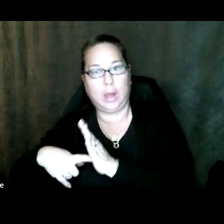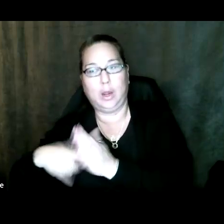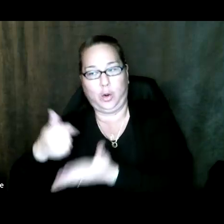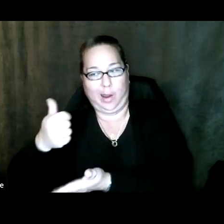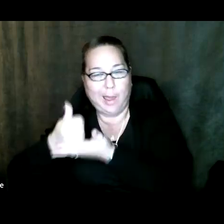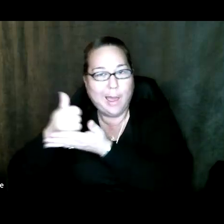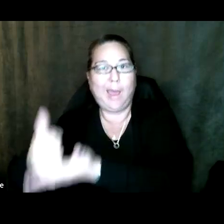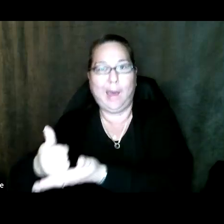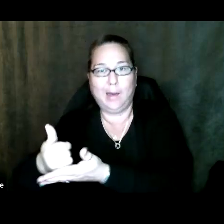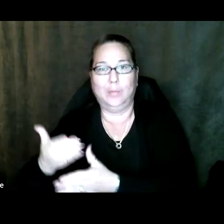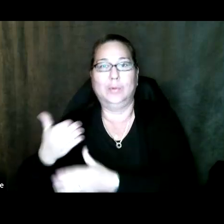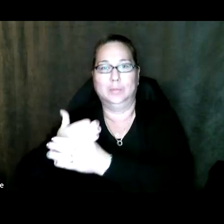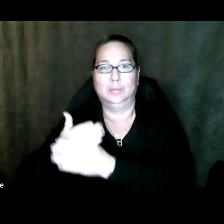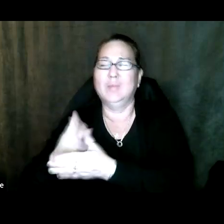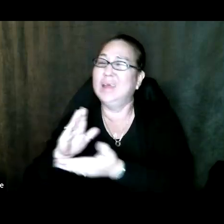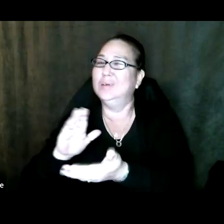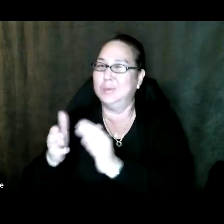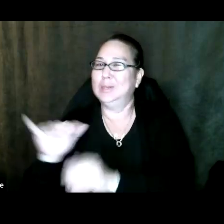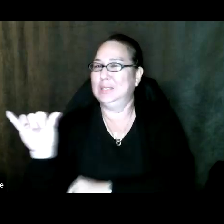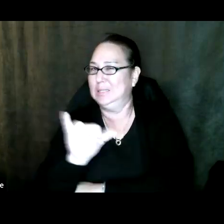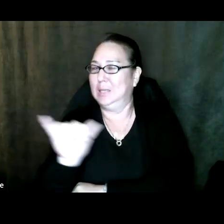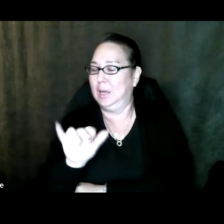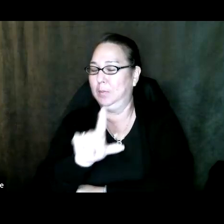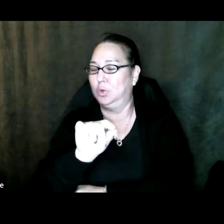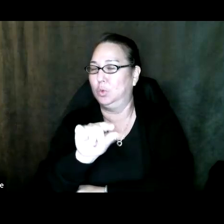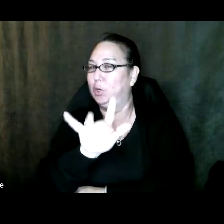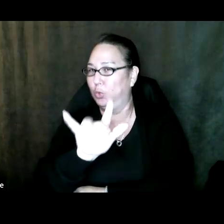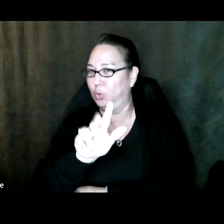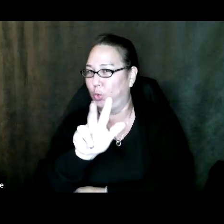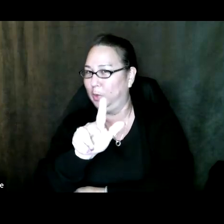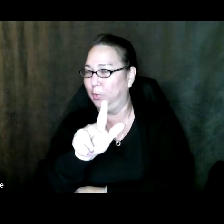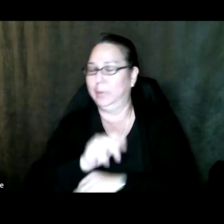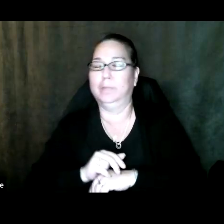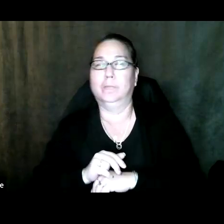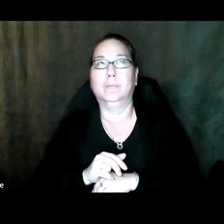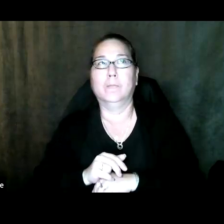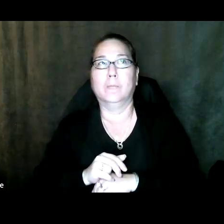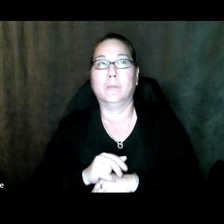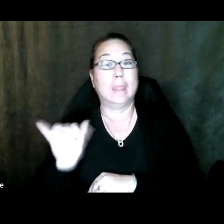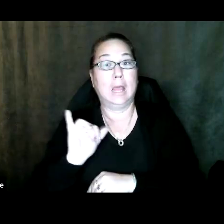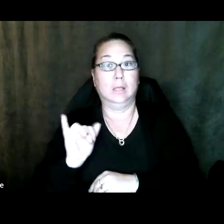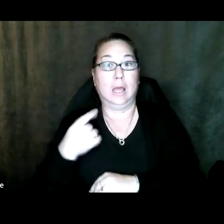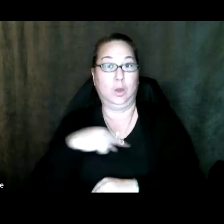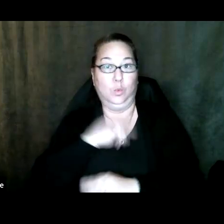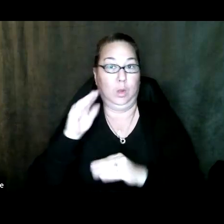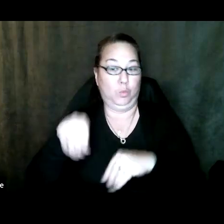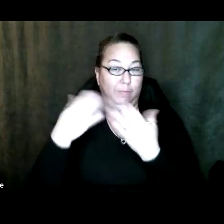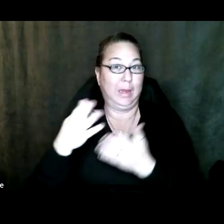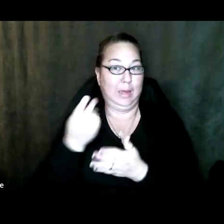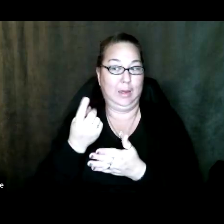similar to 2023. As reported at the last meeting, we exceeded targets for reducing